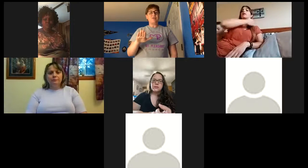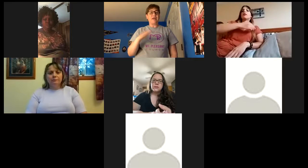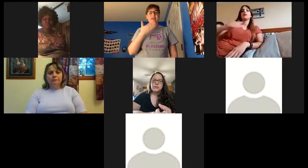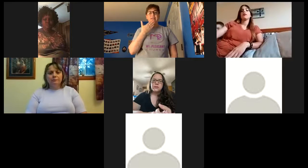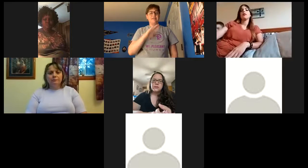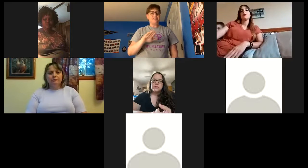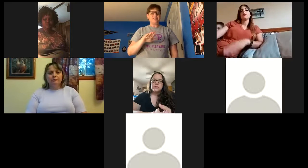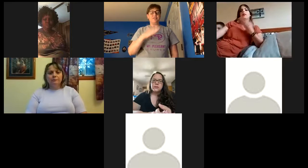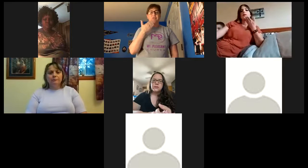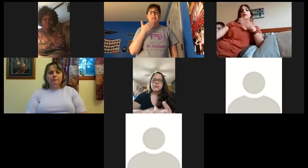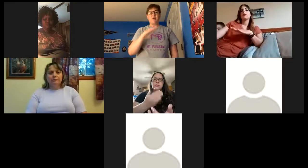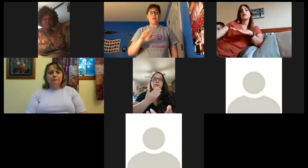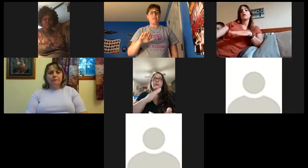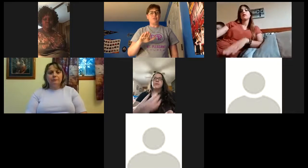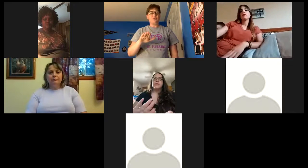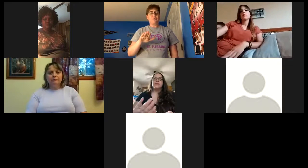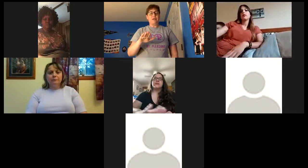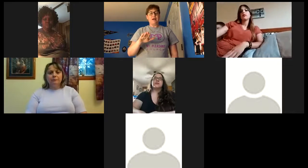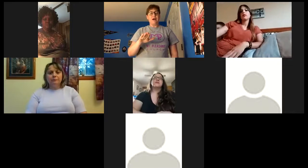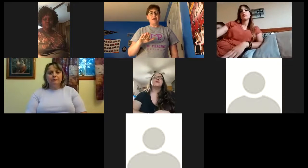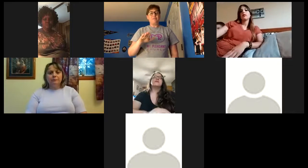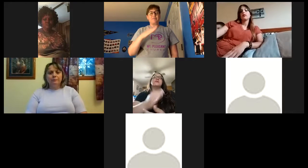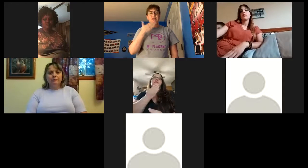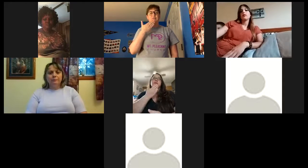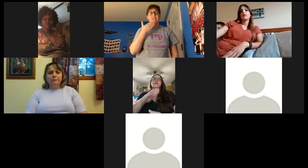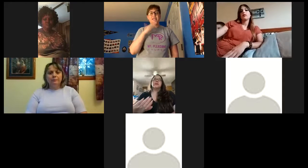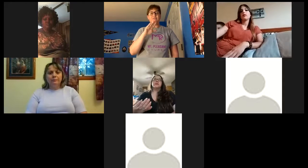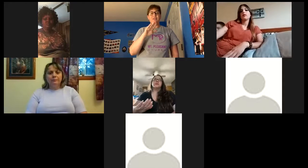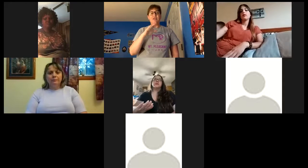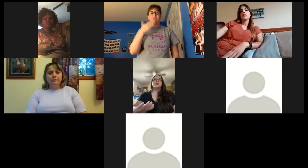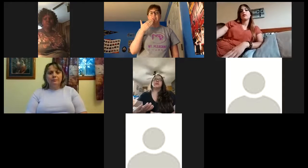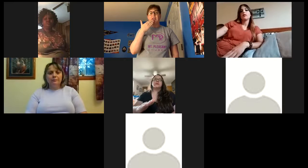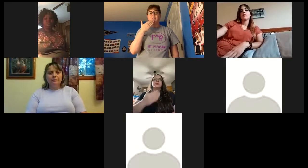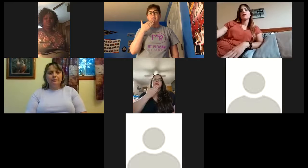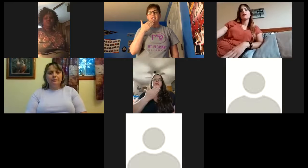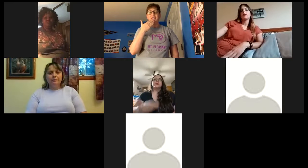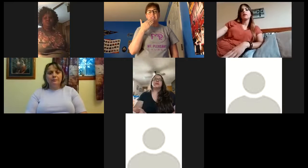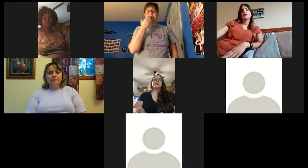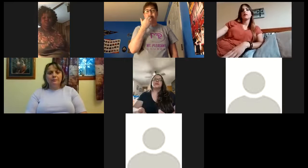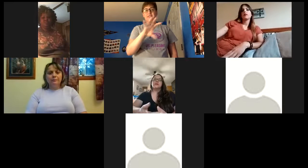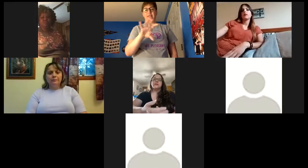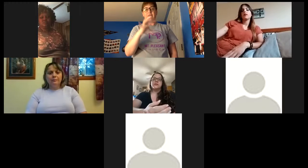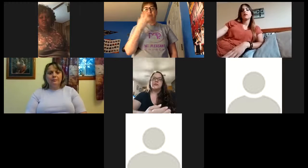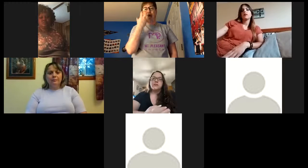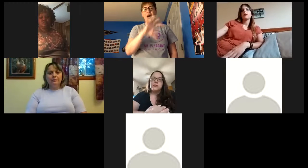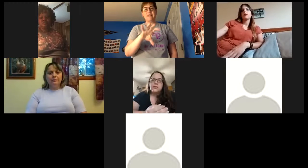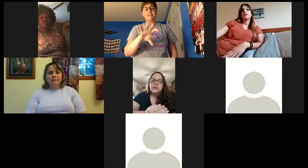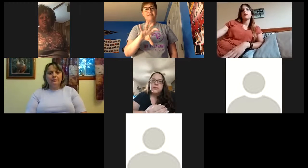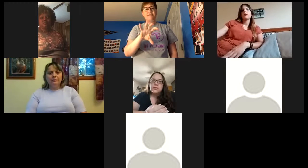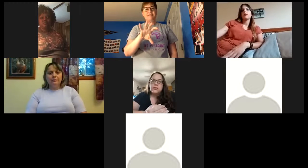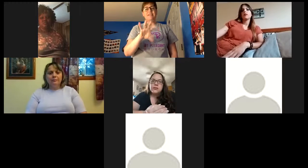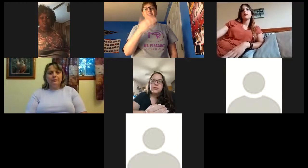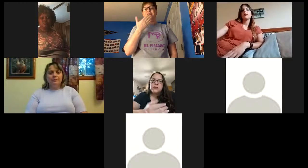that's okay to do it that way too. I was saying in the video, you have to be careful because this is a sign for